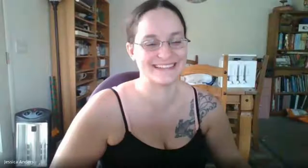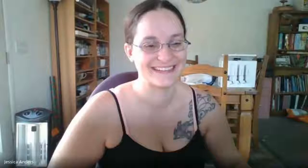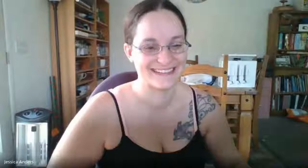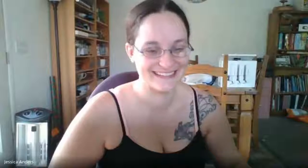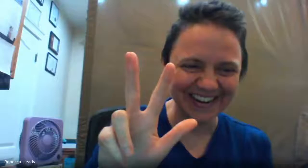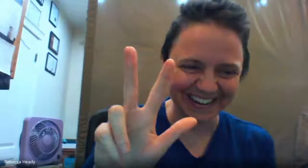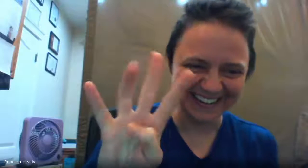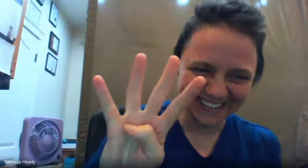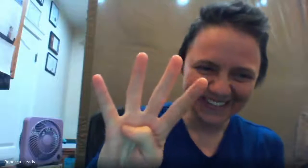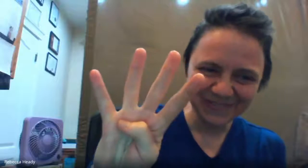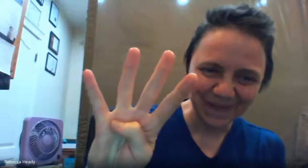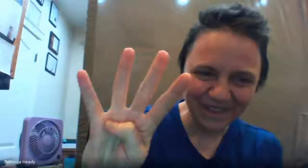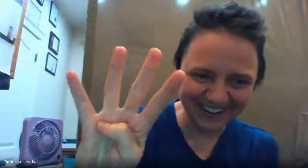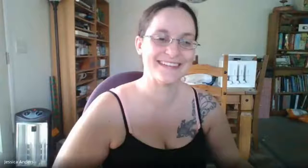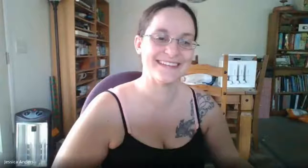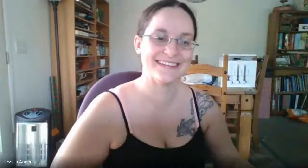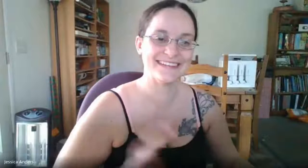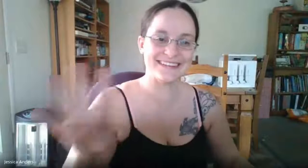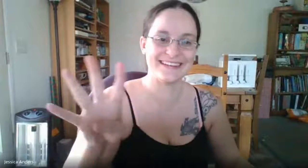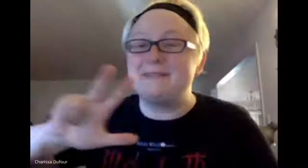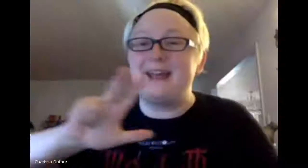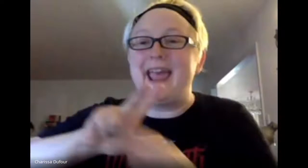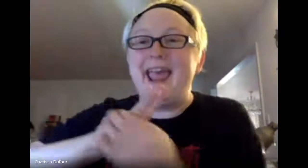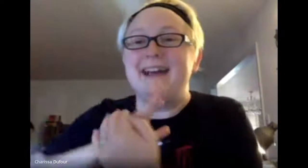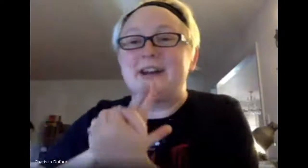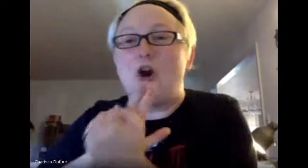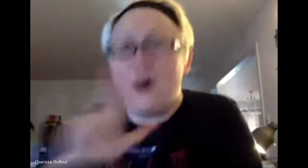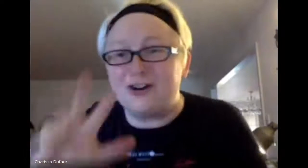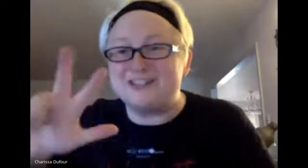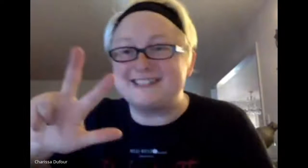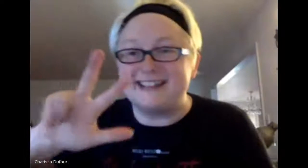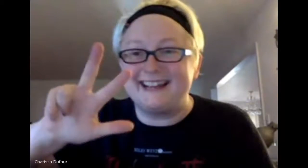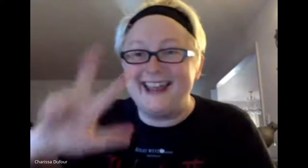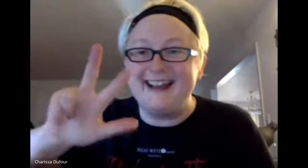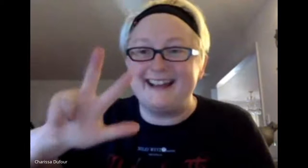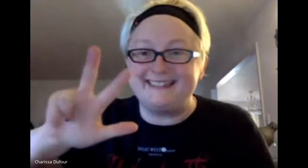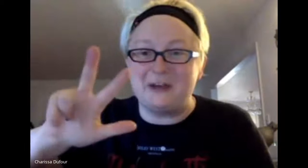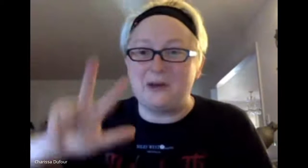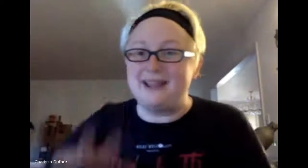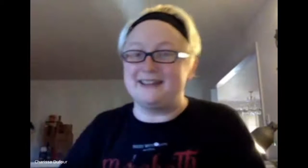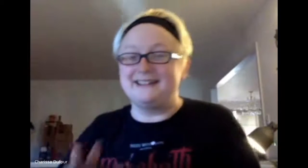3. It just like my hand it hurts. Like I cannot get that right. Then